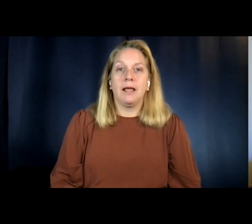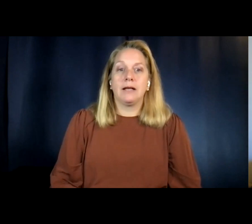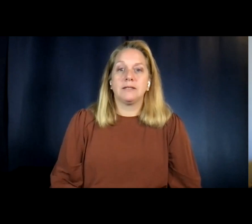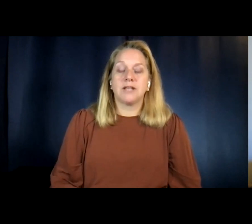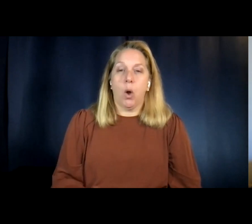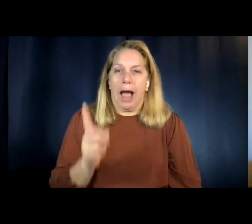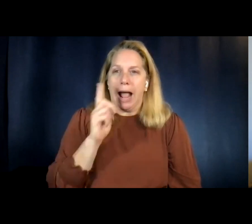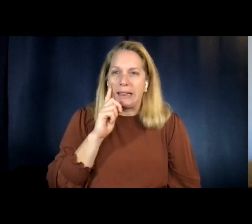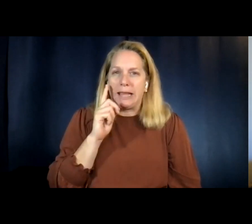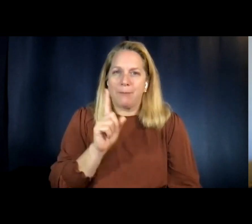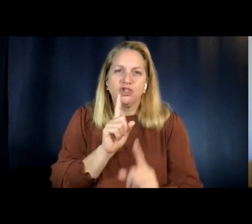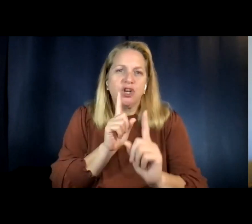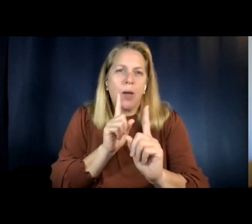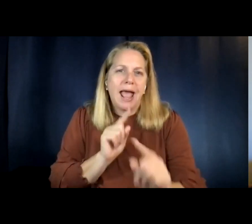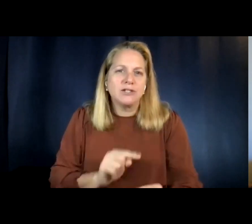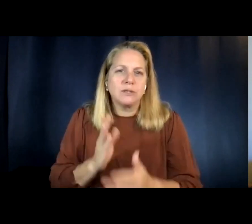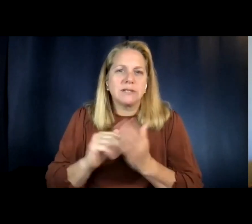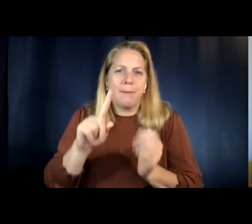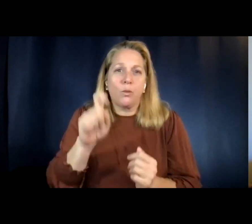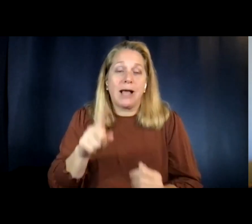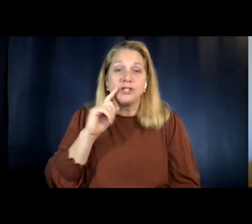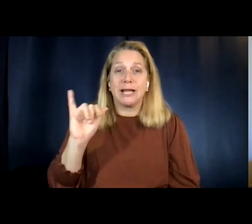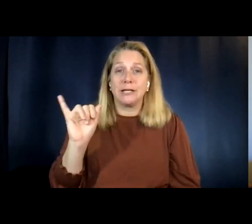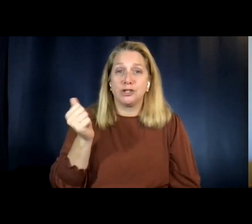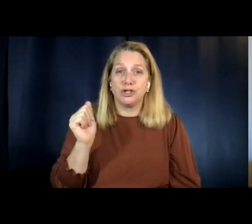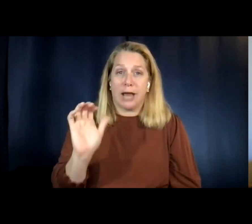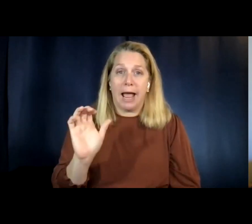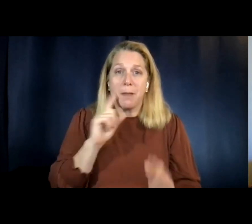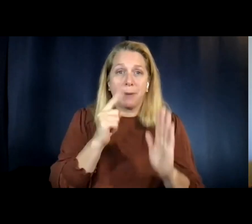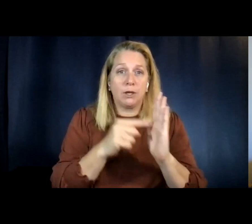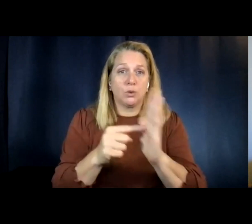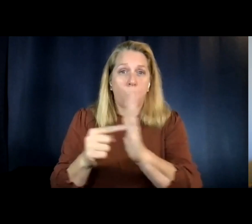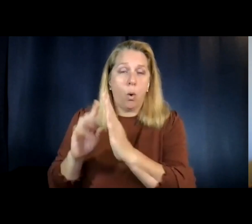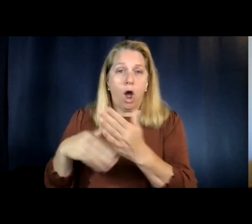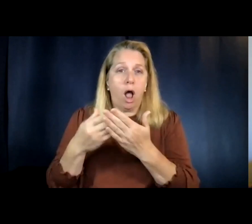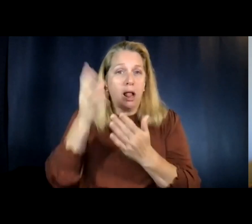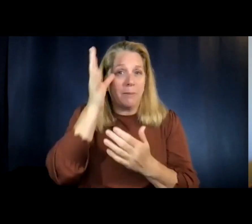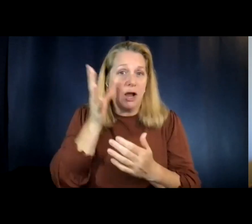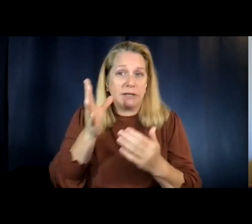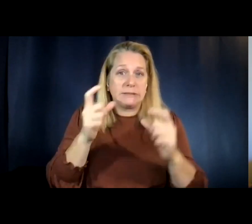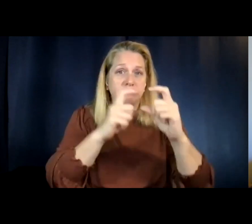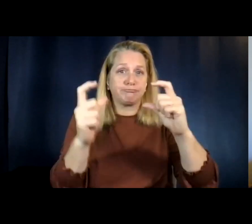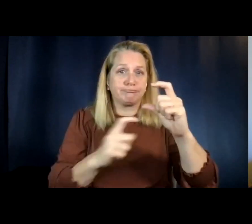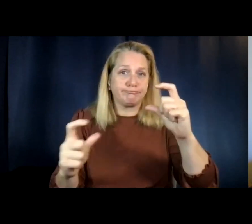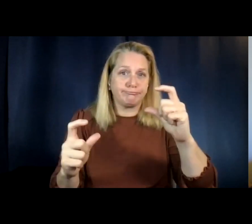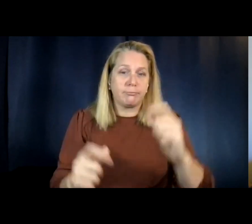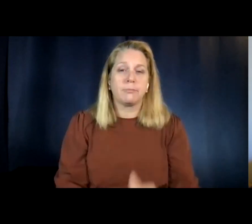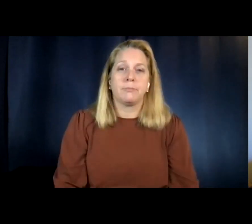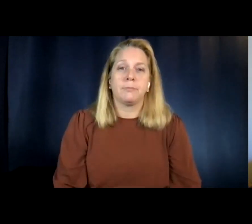going to just answer some of these questions. Maybe Jack, if we can have all the parents on the screen.